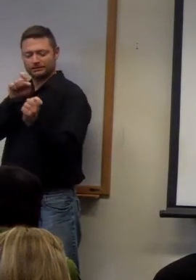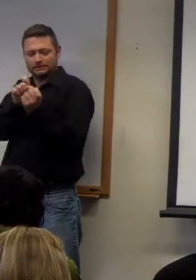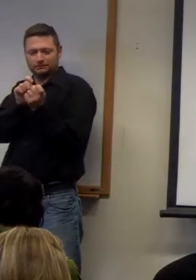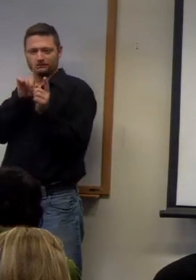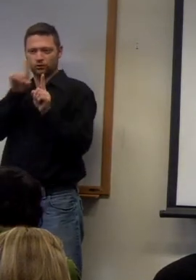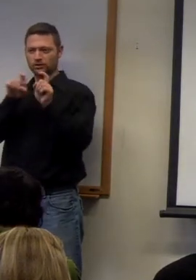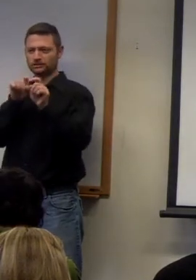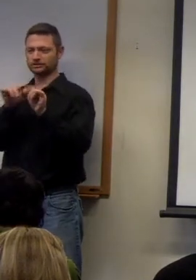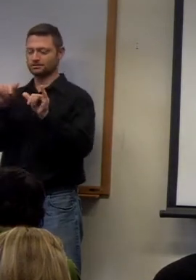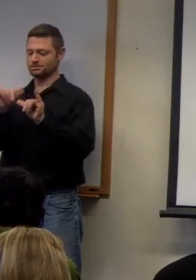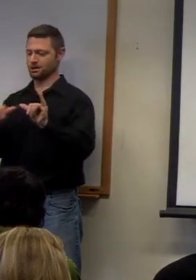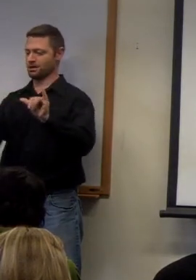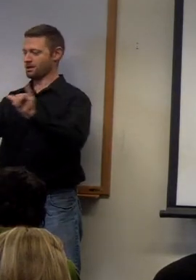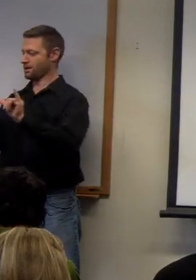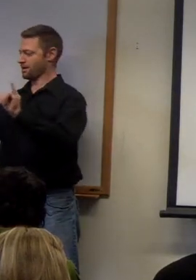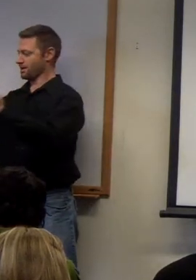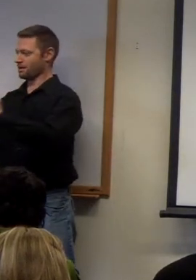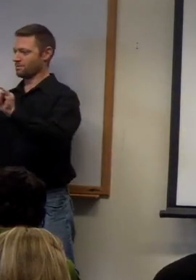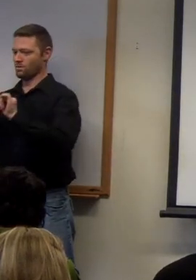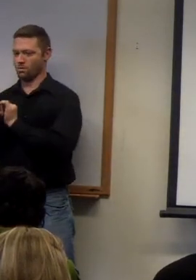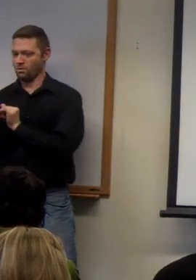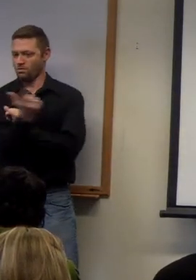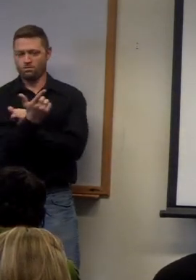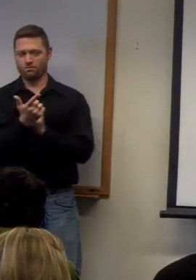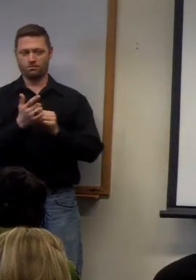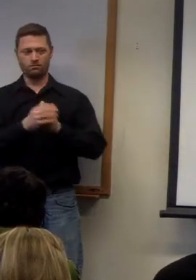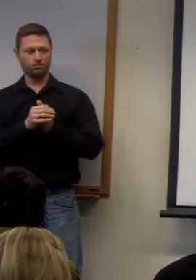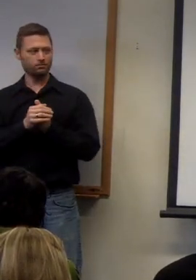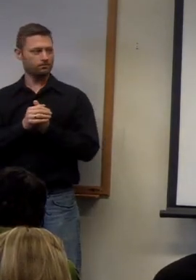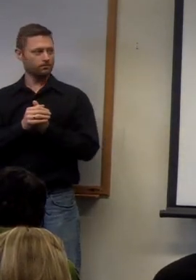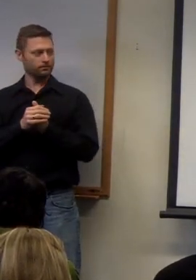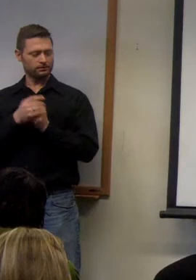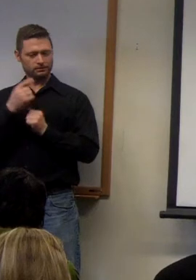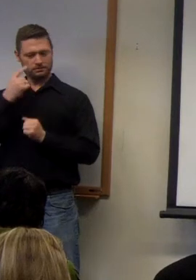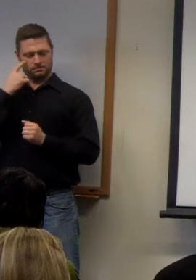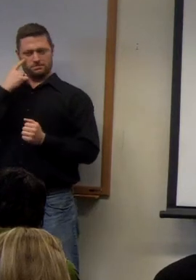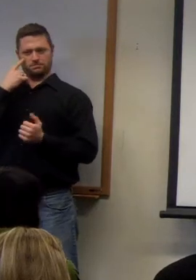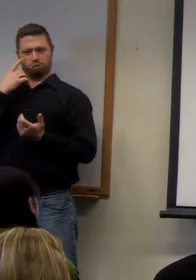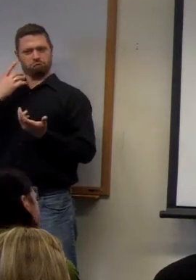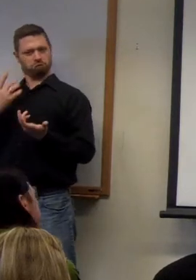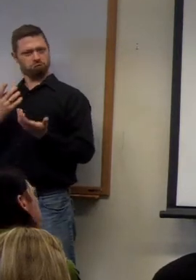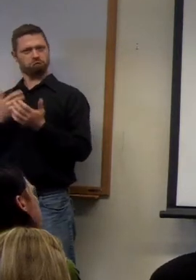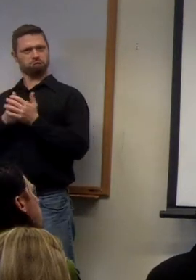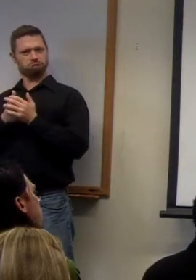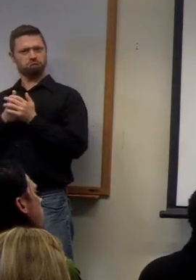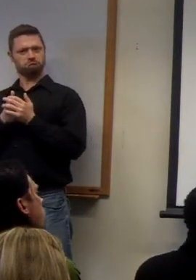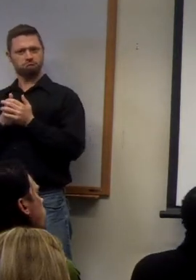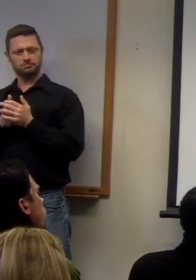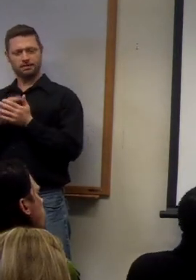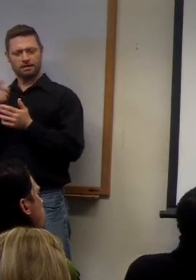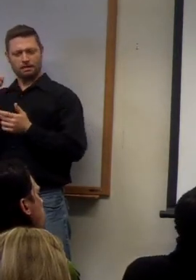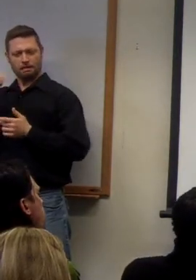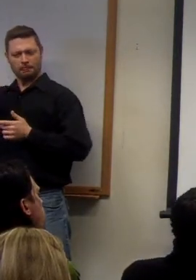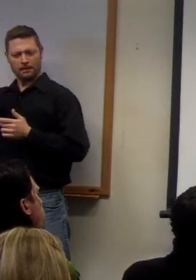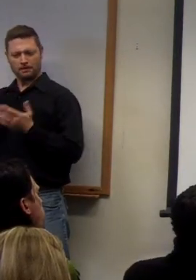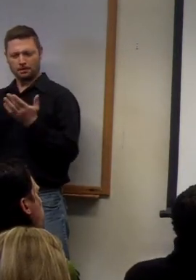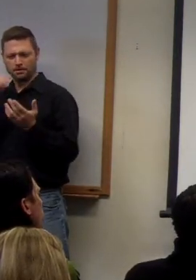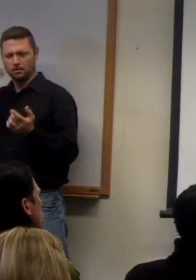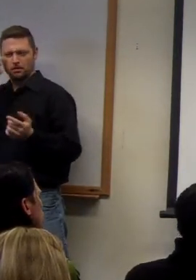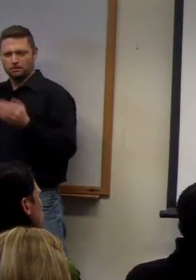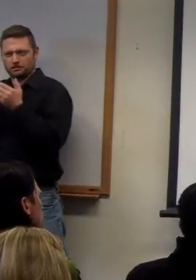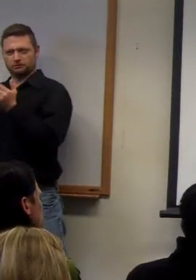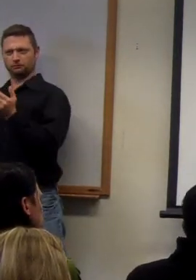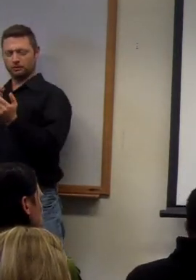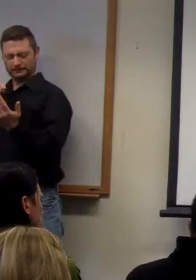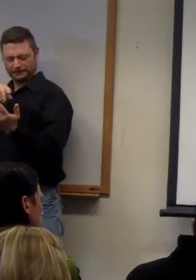in almost the same way, almost verbatim, word for word. And I thought to myself, wait a minute, they probably didn't do their homework. They probably